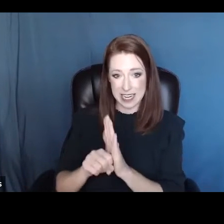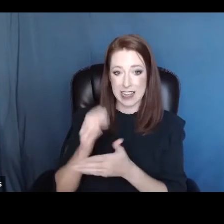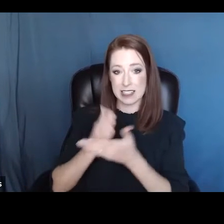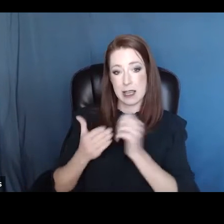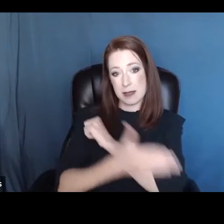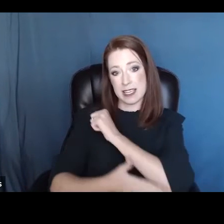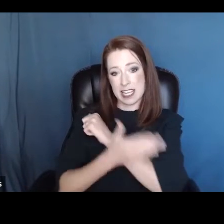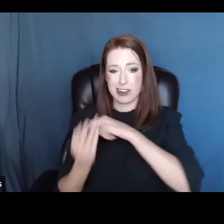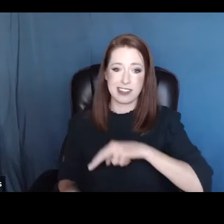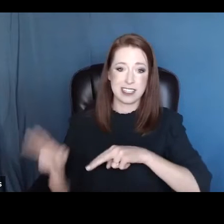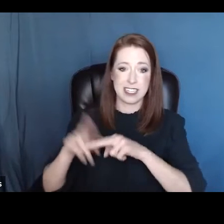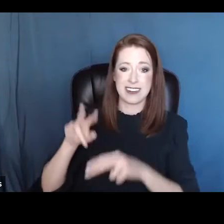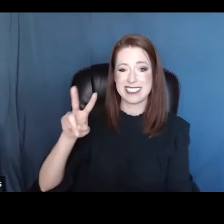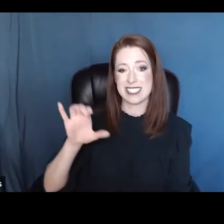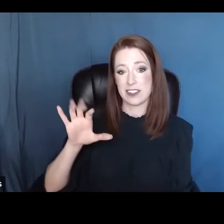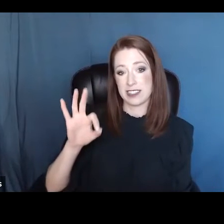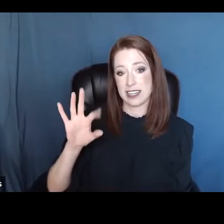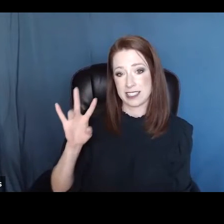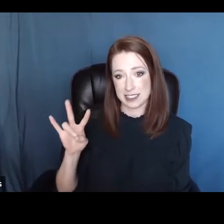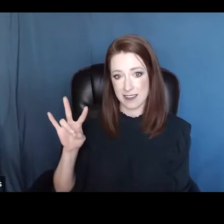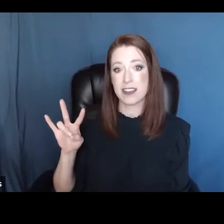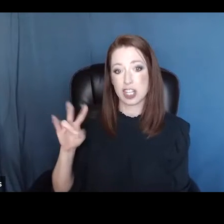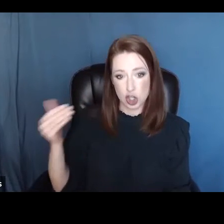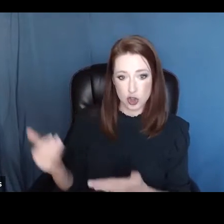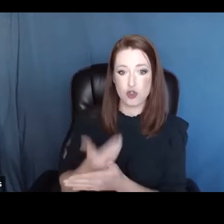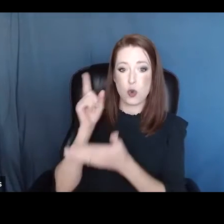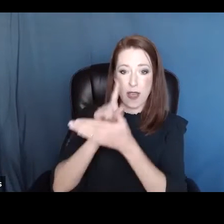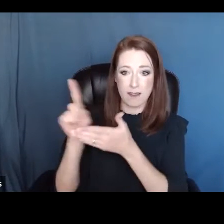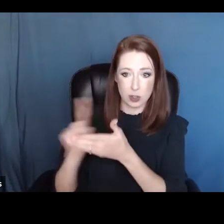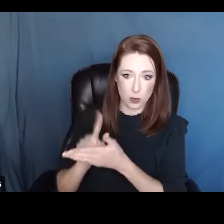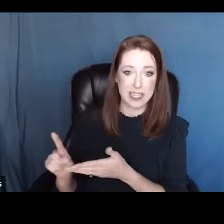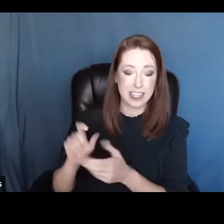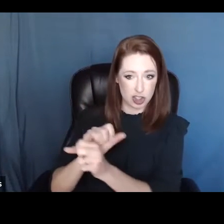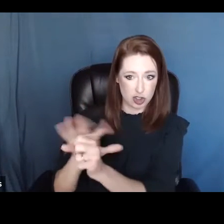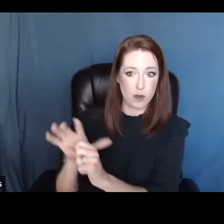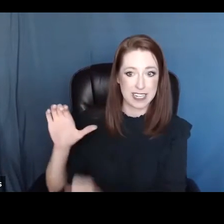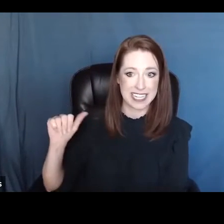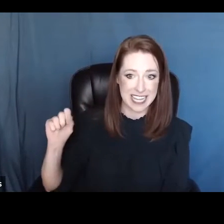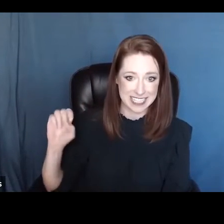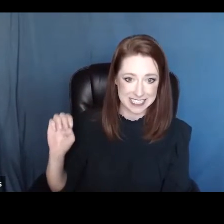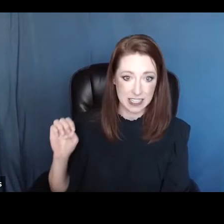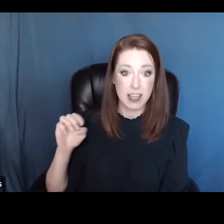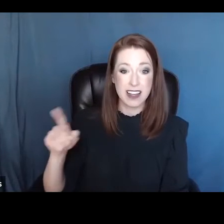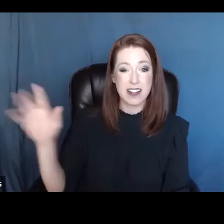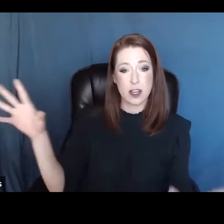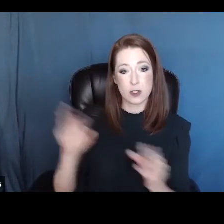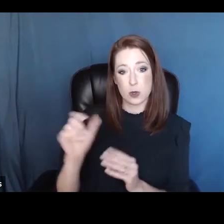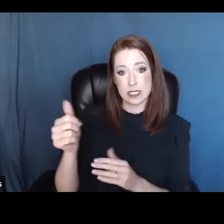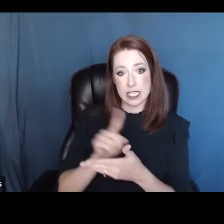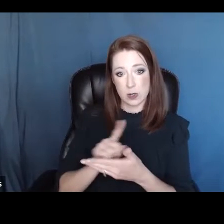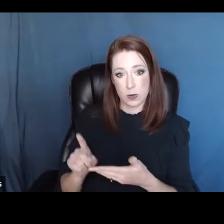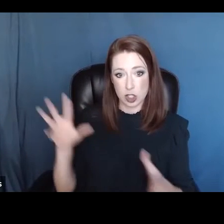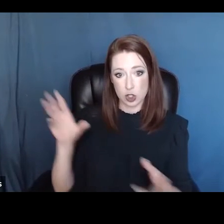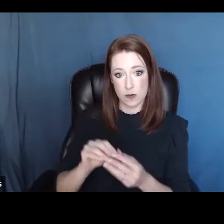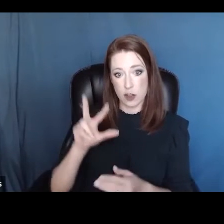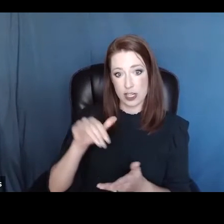levels up to 797 new weekly cases. Over the course of these 10 weeks, a total of